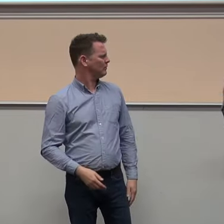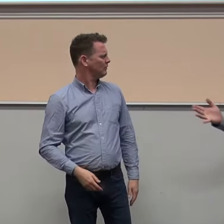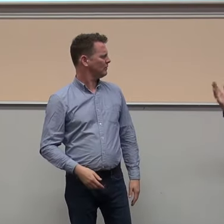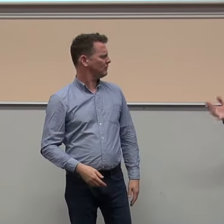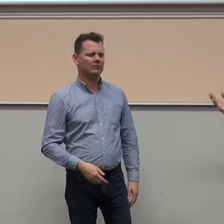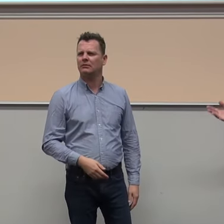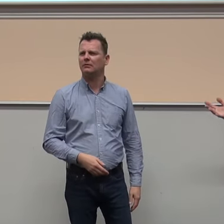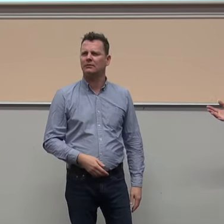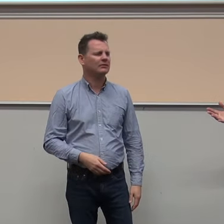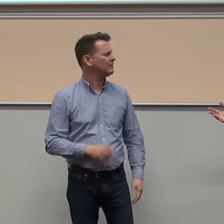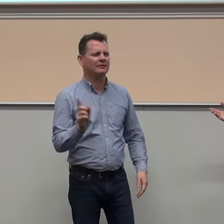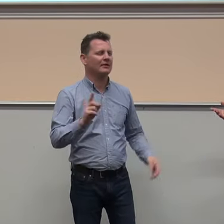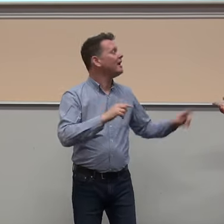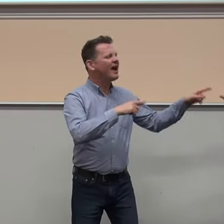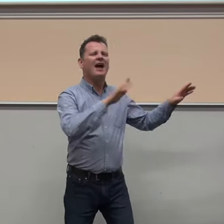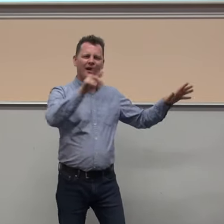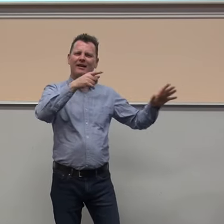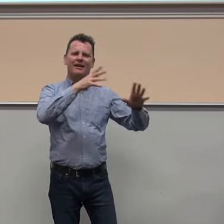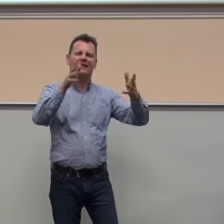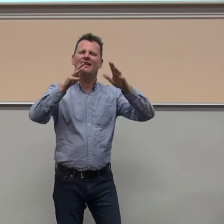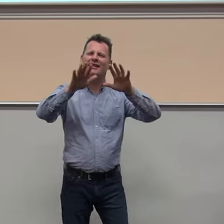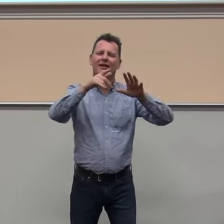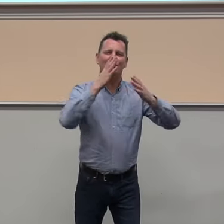there's this whole idea